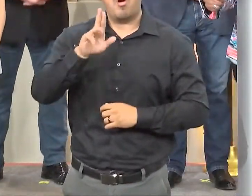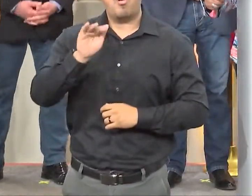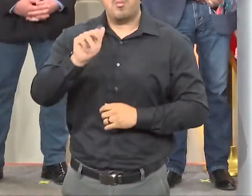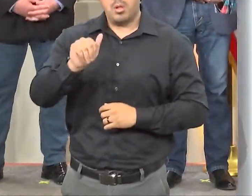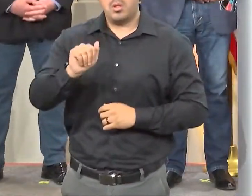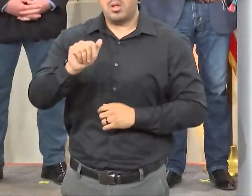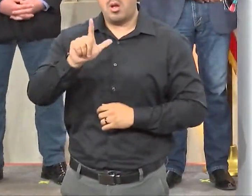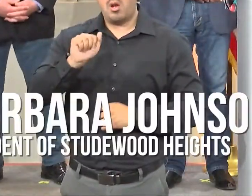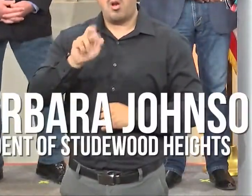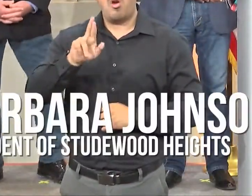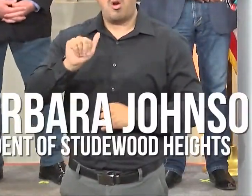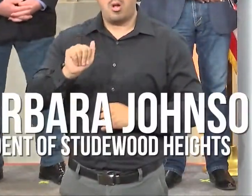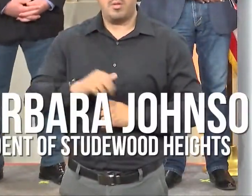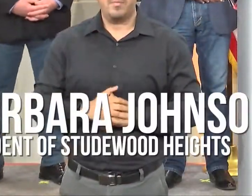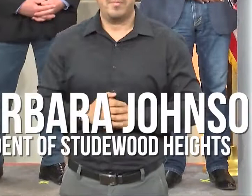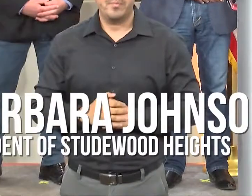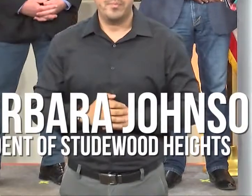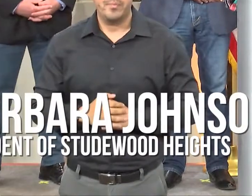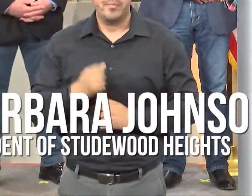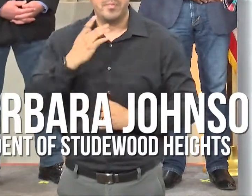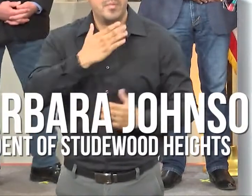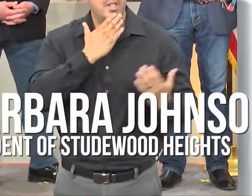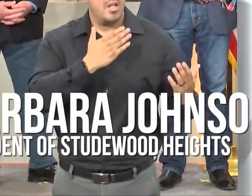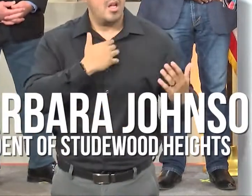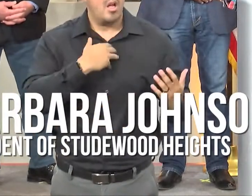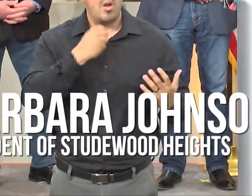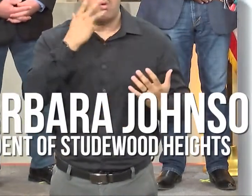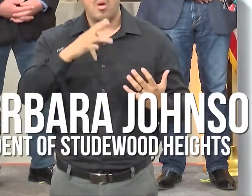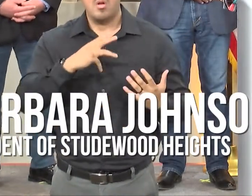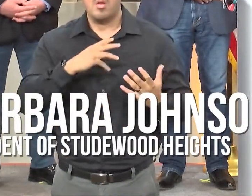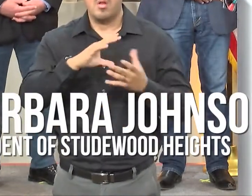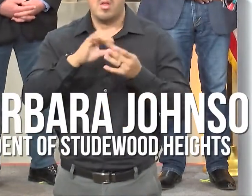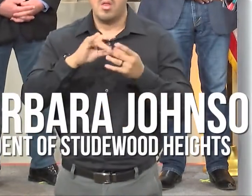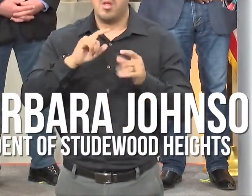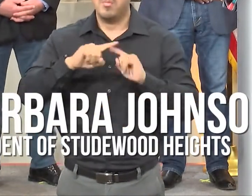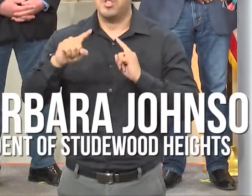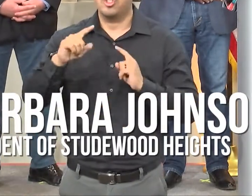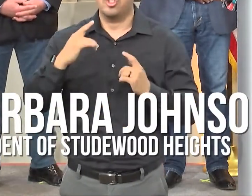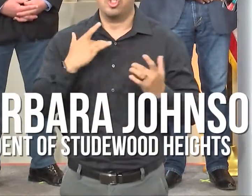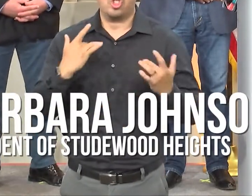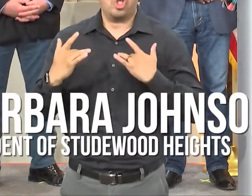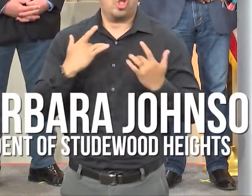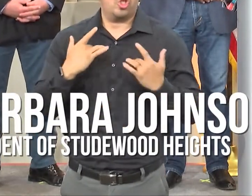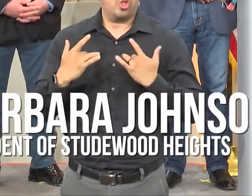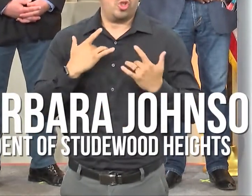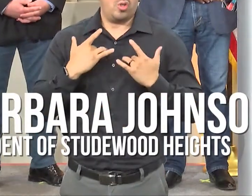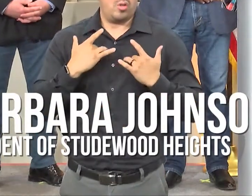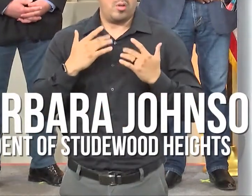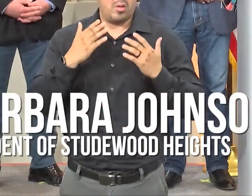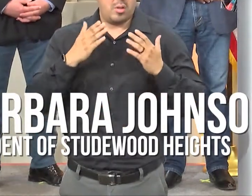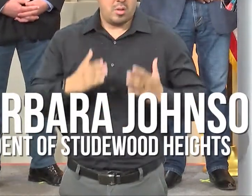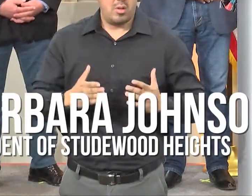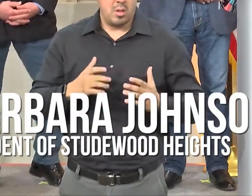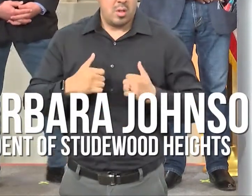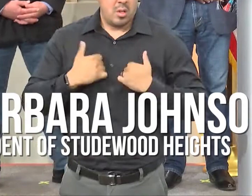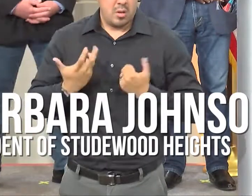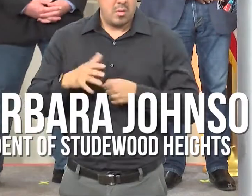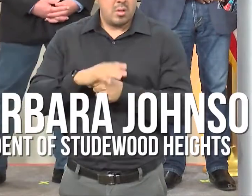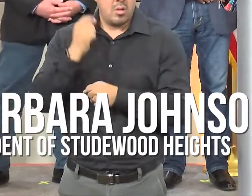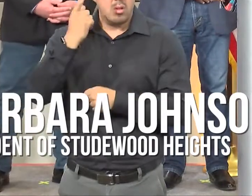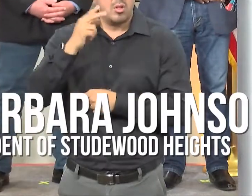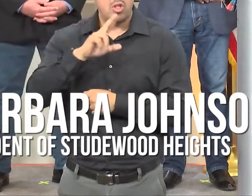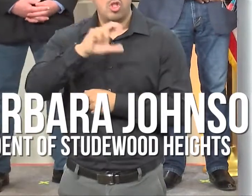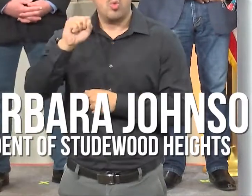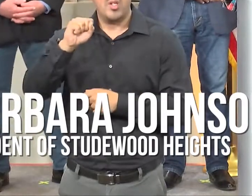Thank you, Mayor. I would like to speak as being a concerned senior citizen. Most senior citizens,